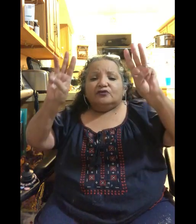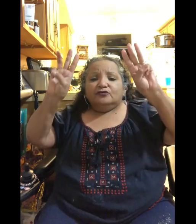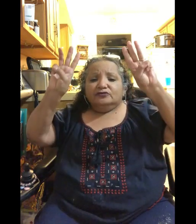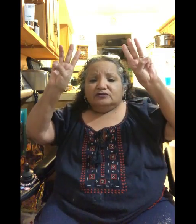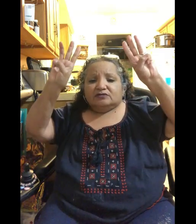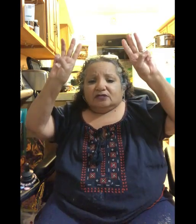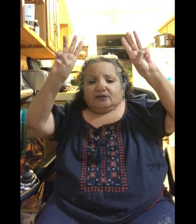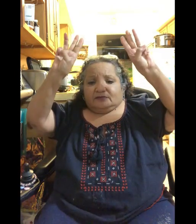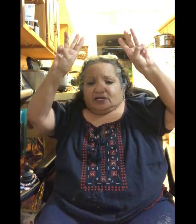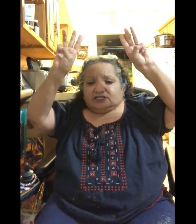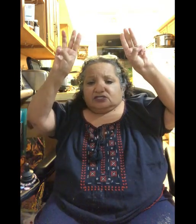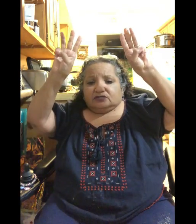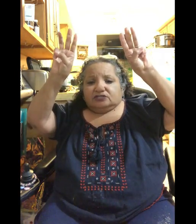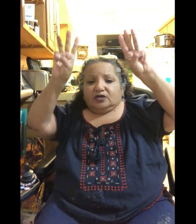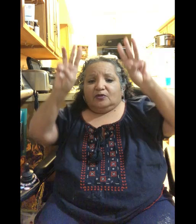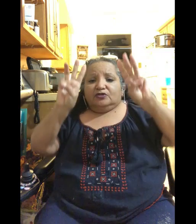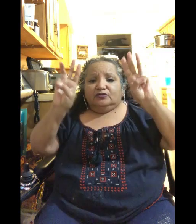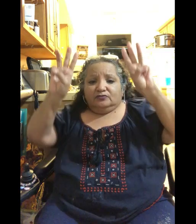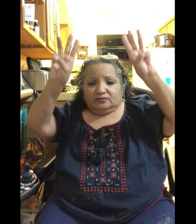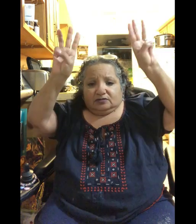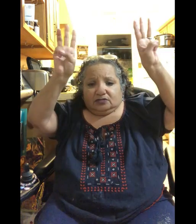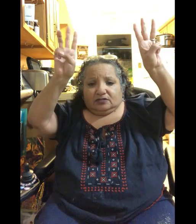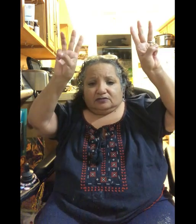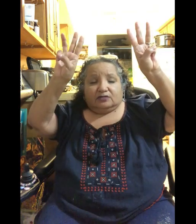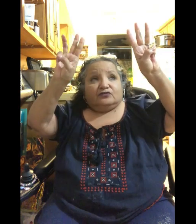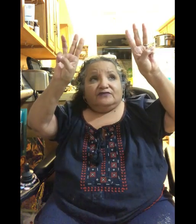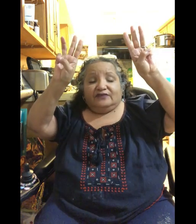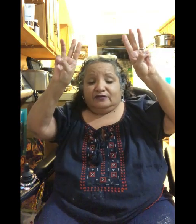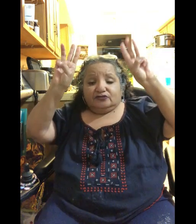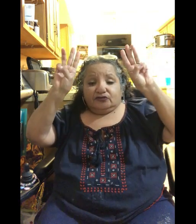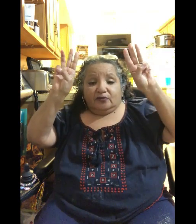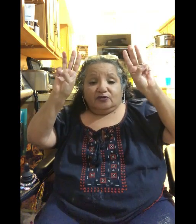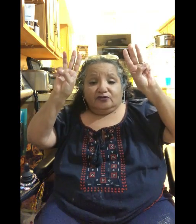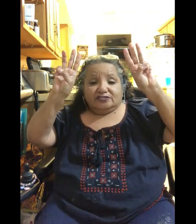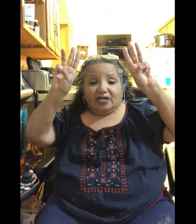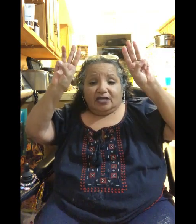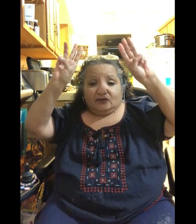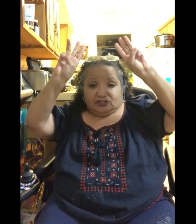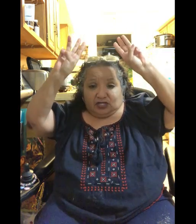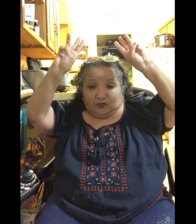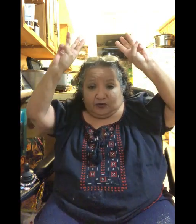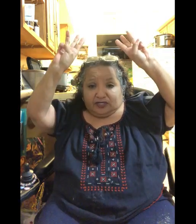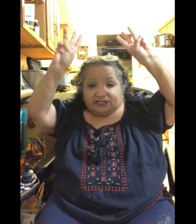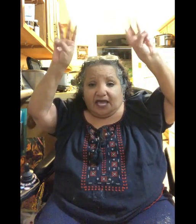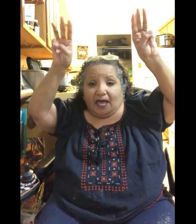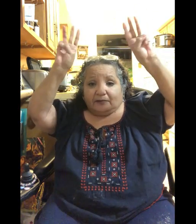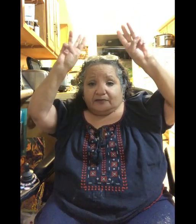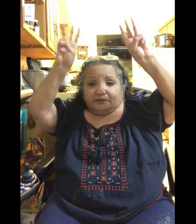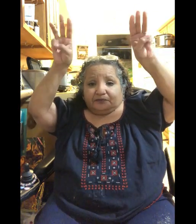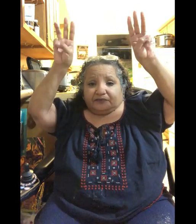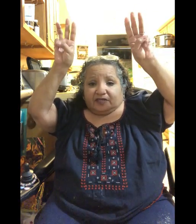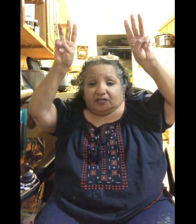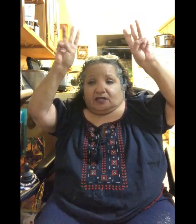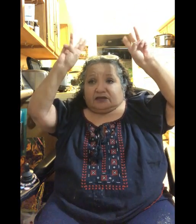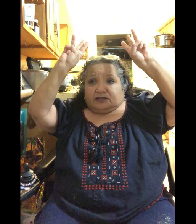wonders is a W. The three fingers are W in sign language, and we're going to tap.